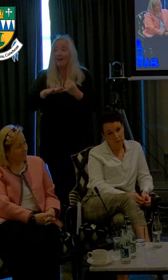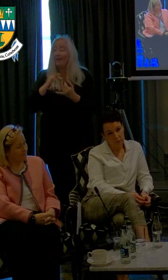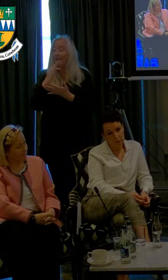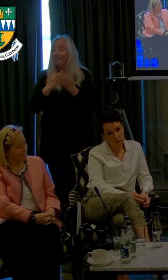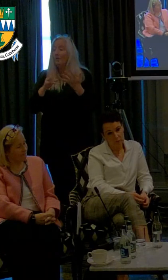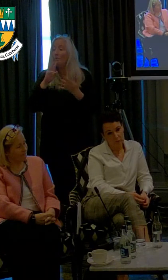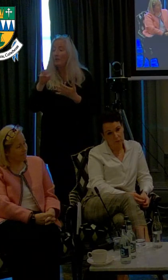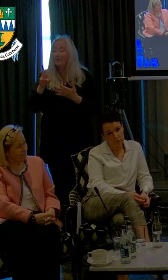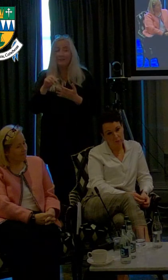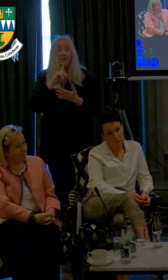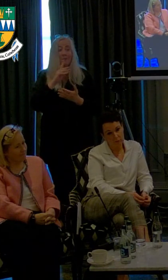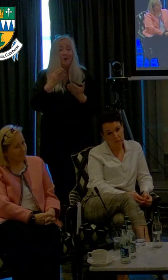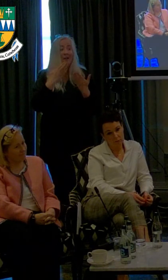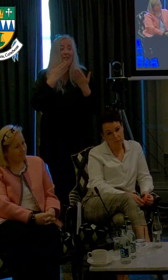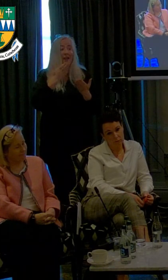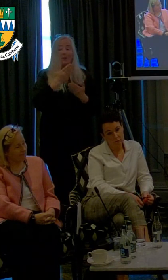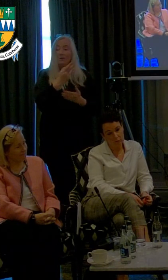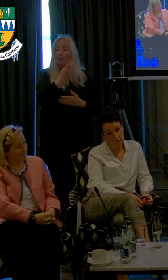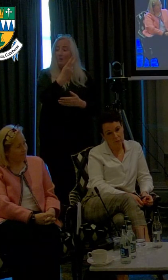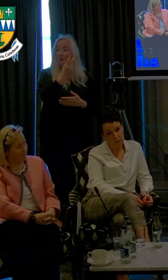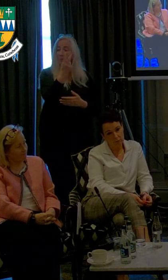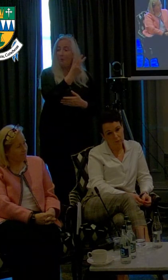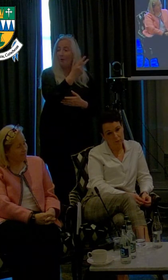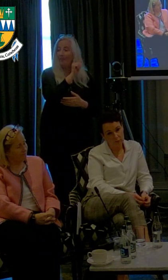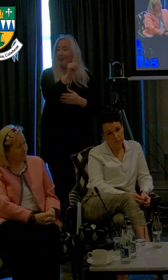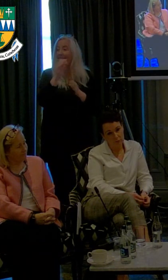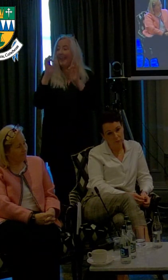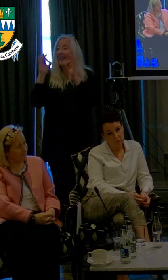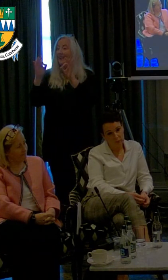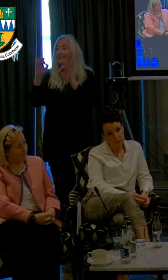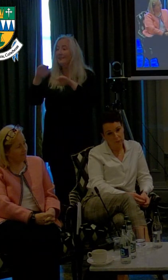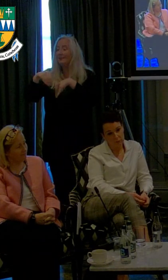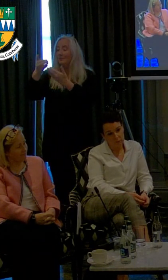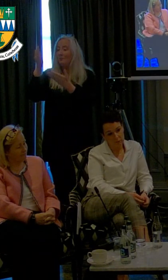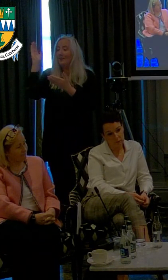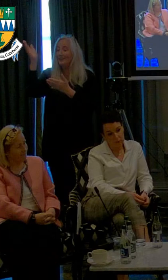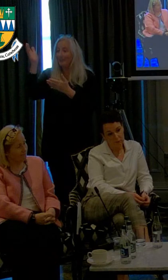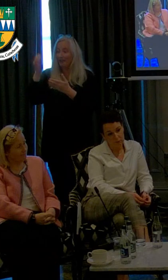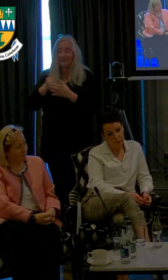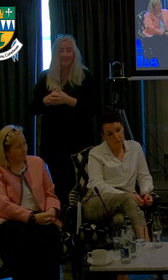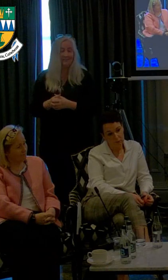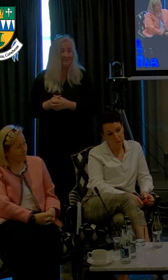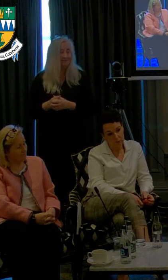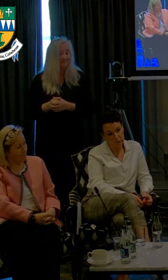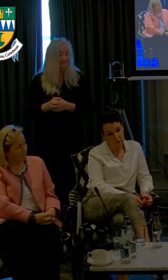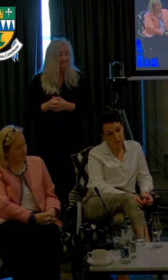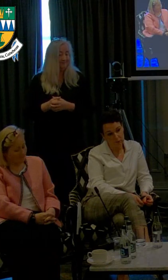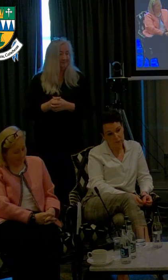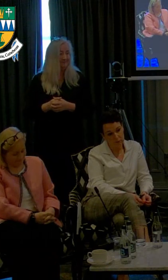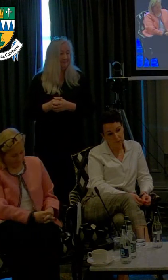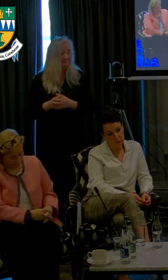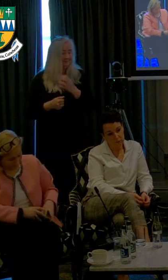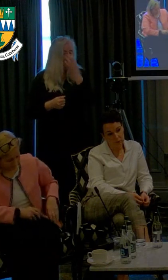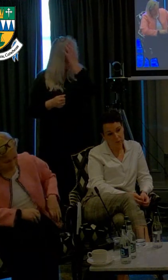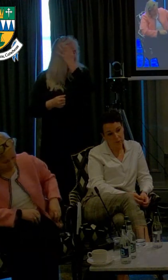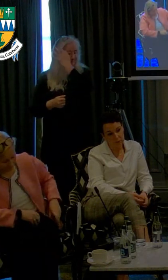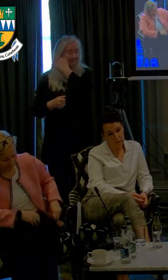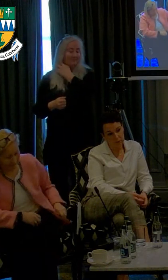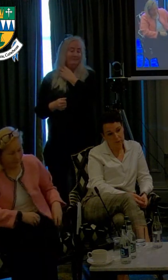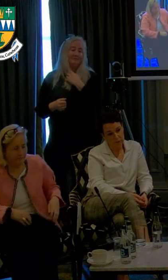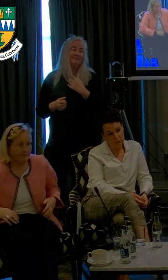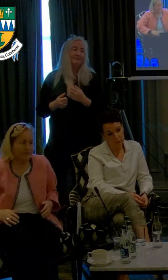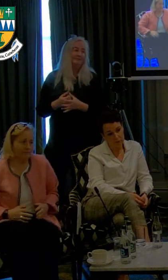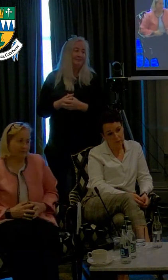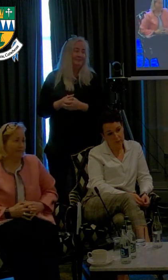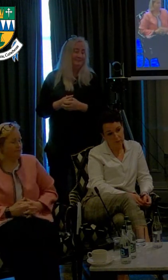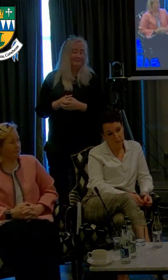to say thanks to Christy and to Padraig for their excellent presentation today that gave us a wonderful, an in-depth oversight in